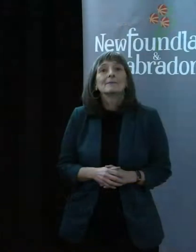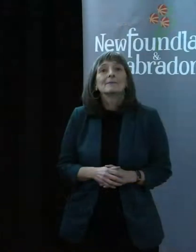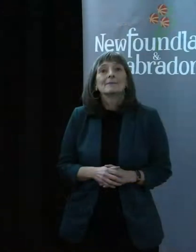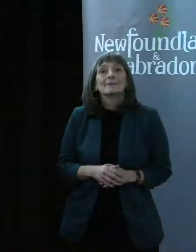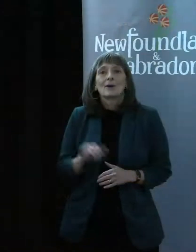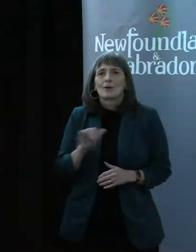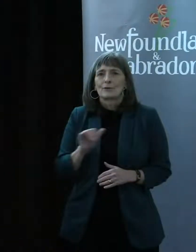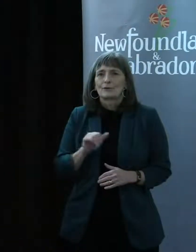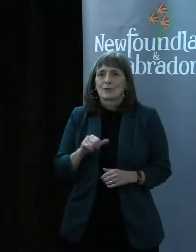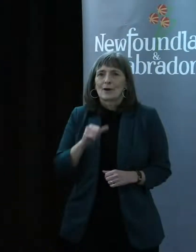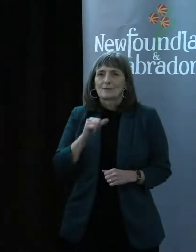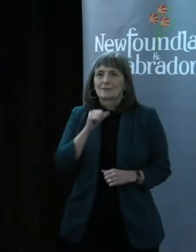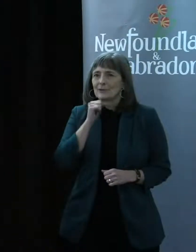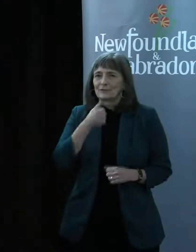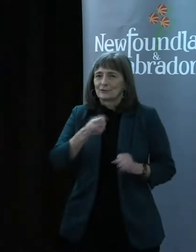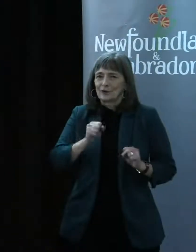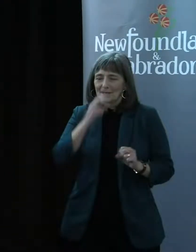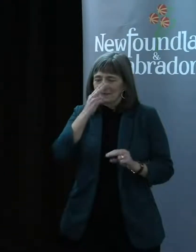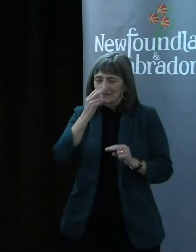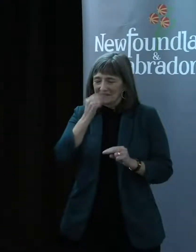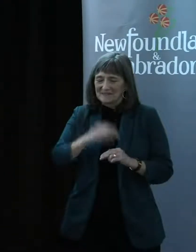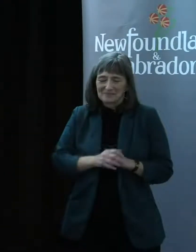Also won't try to be funny or witty.